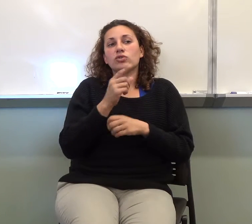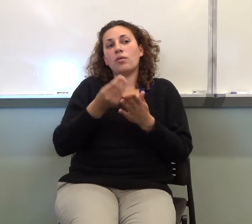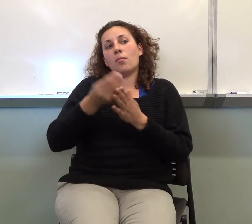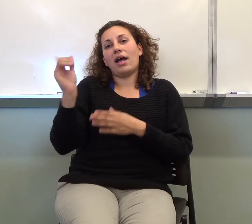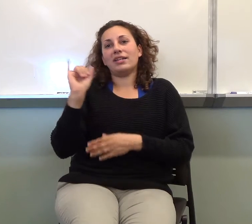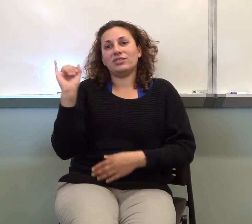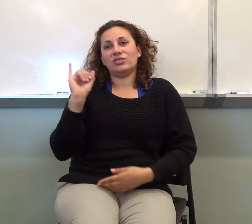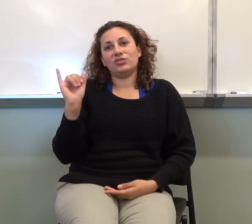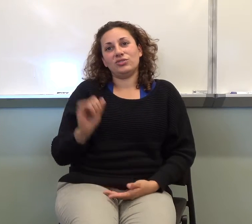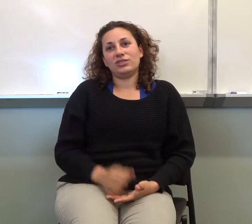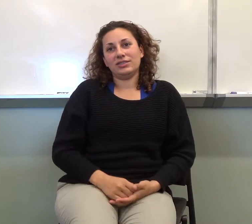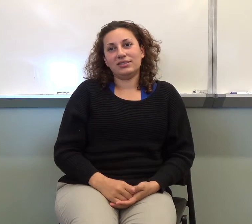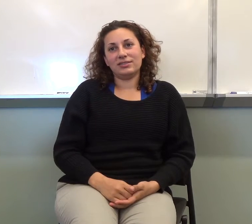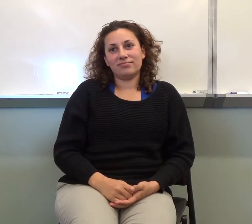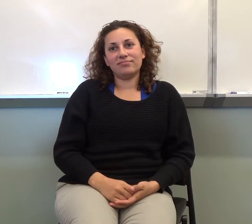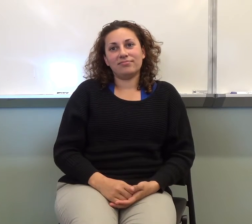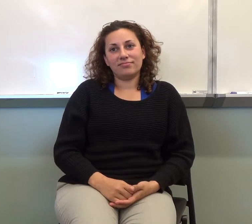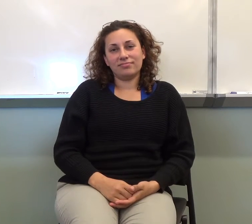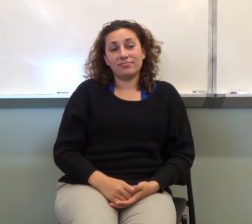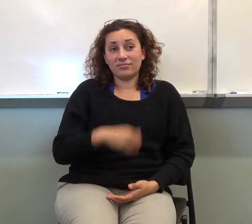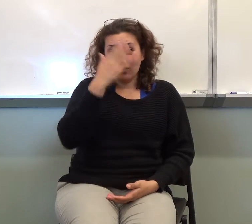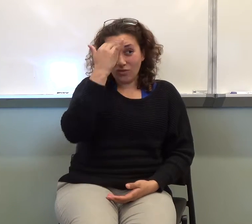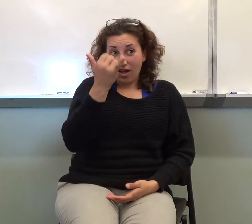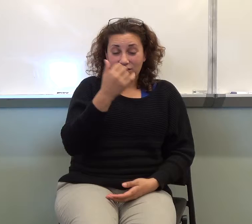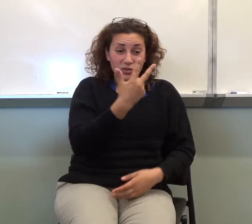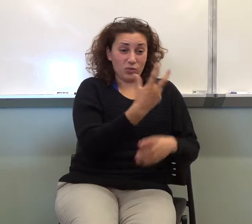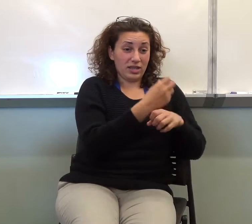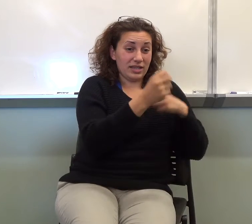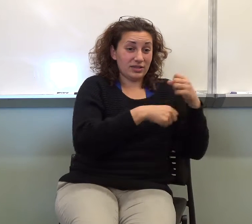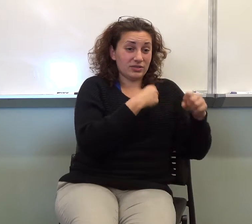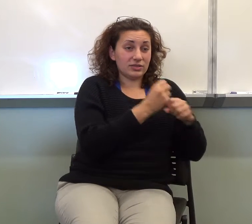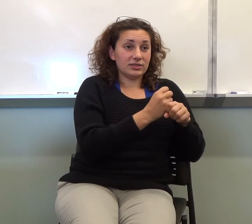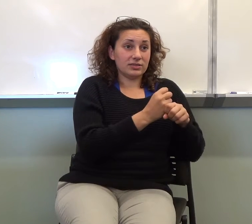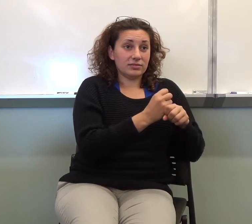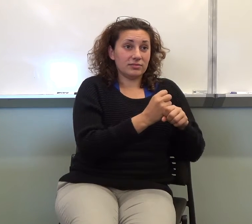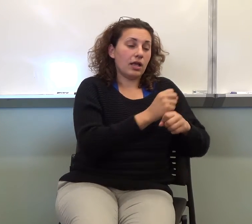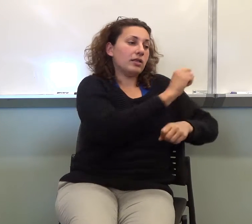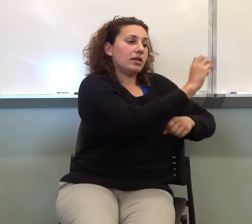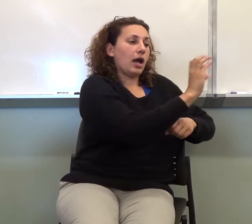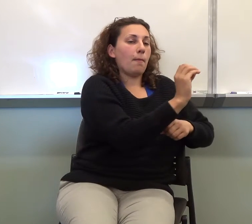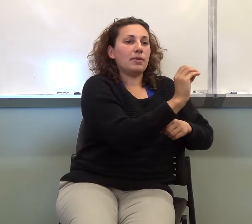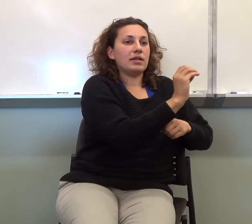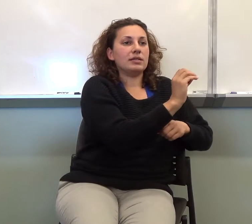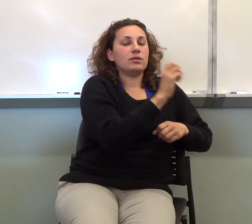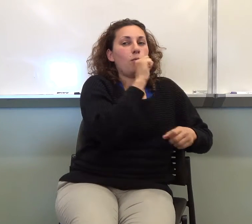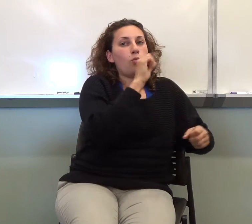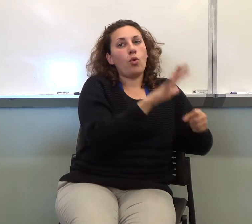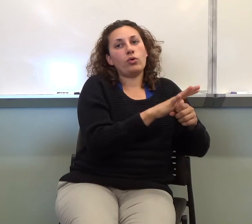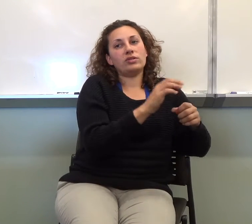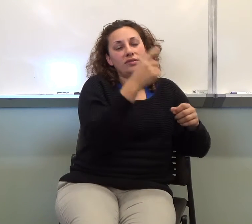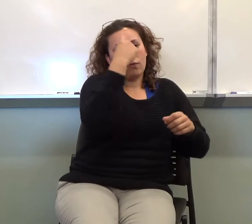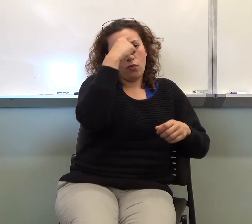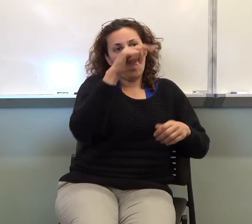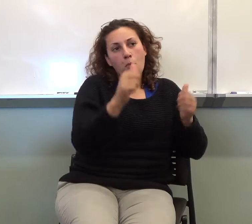you know? Because 3 years is the manufacturer's warranty on most cars. And if it's older than 3 years